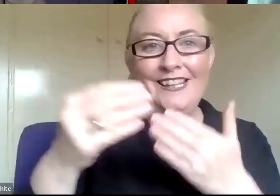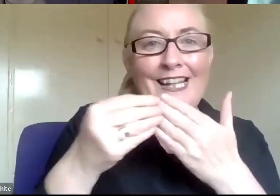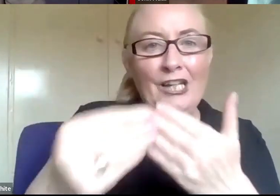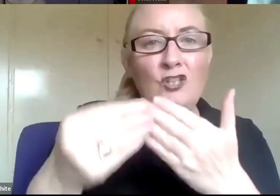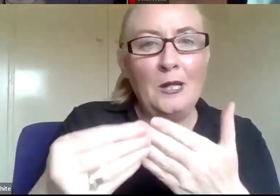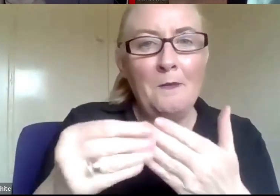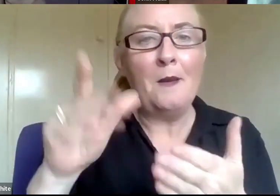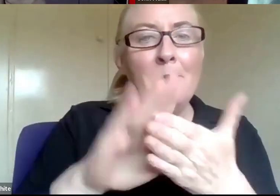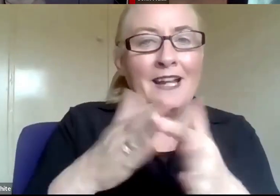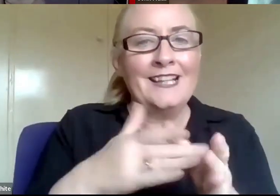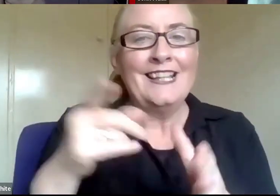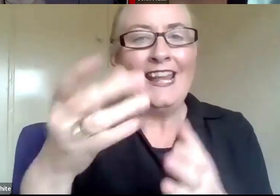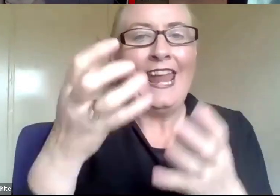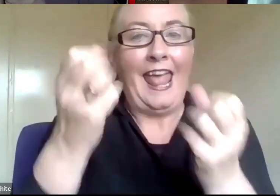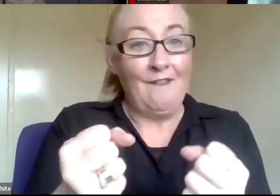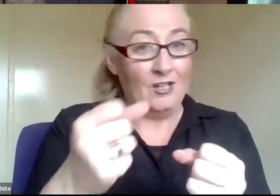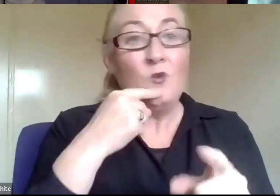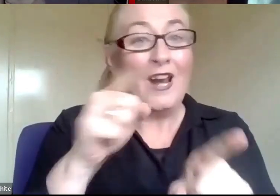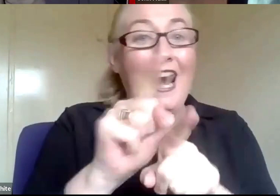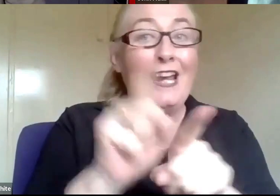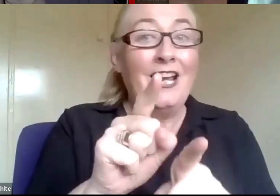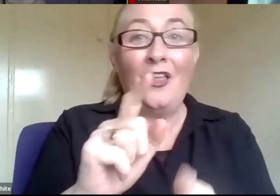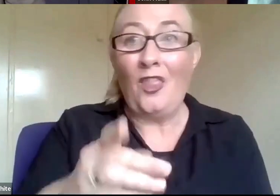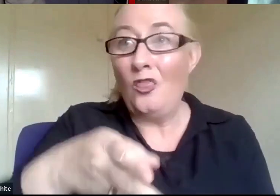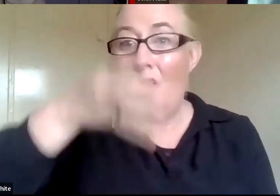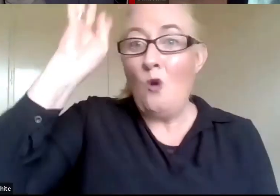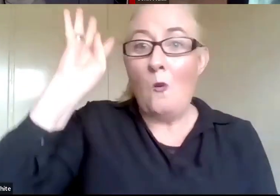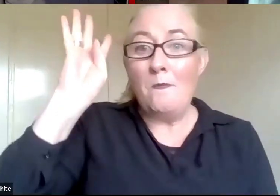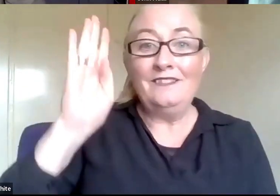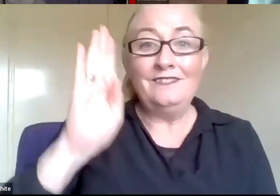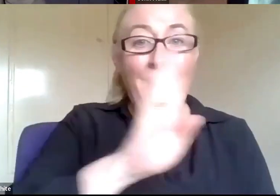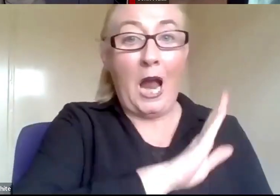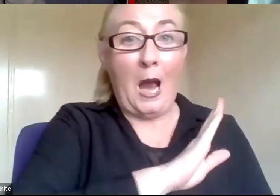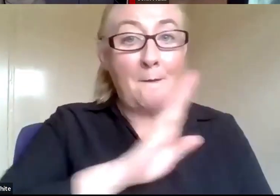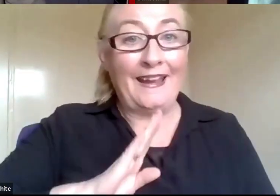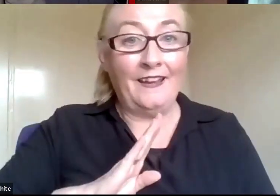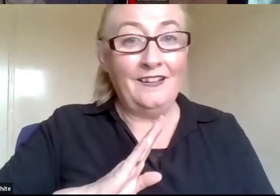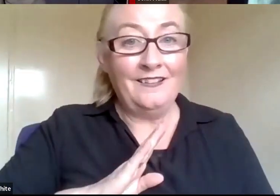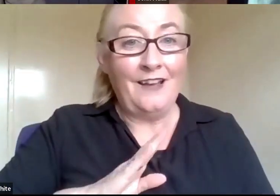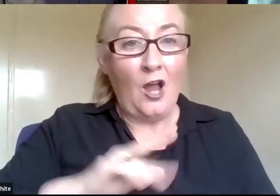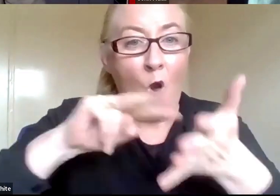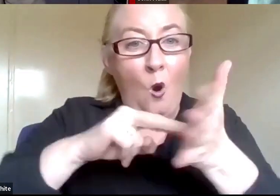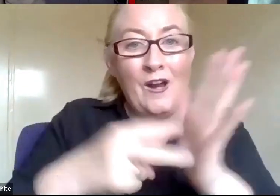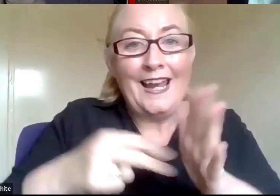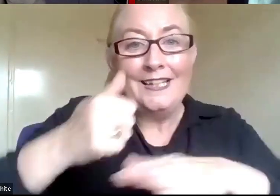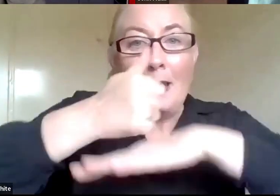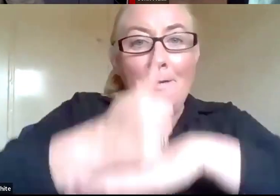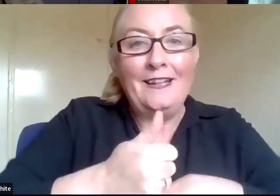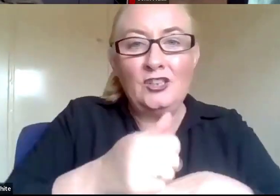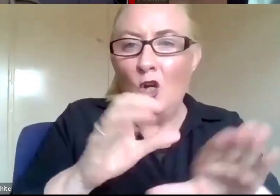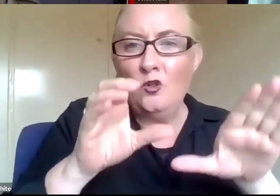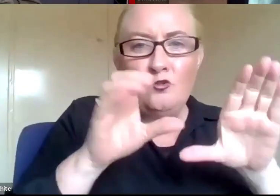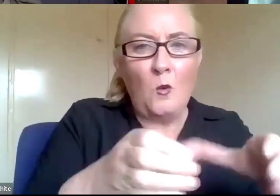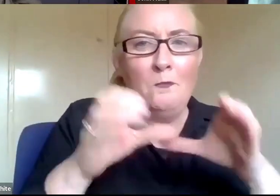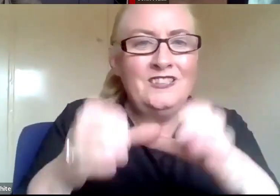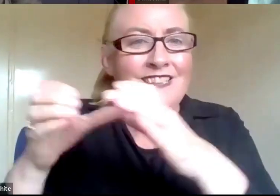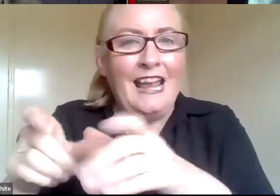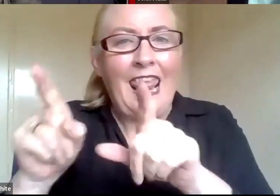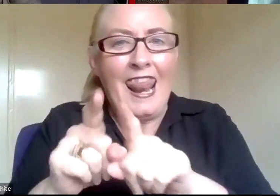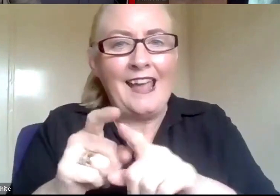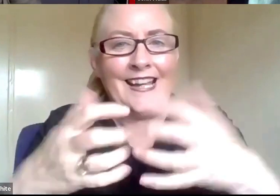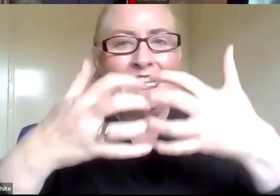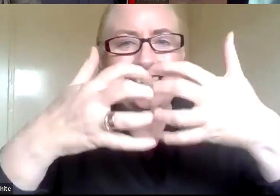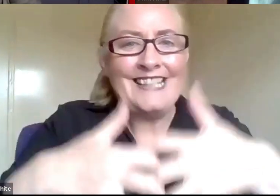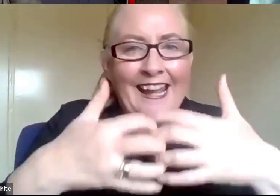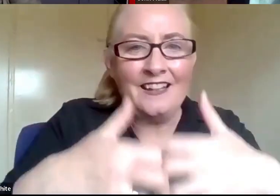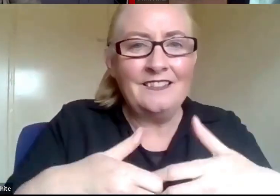army all organized the basic group as being 10. And the leader of the 10 was